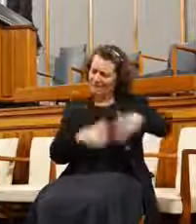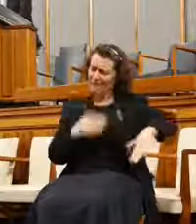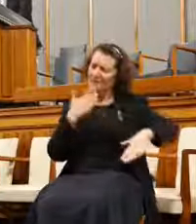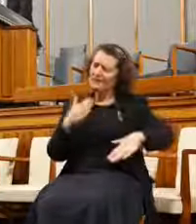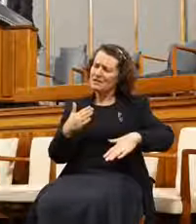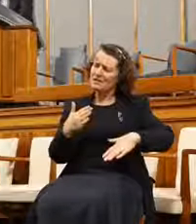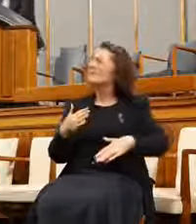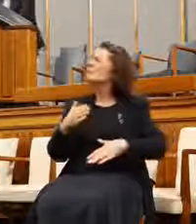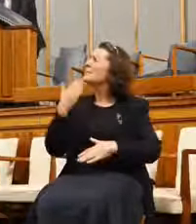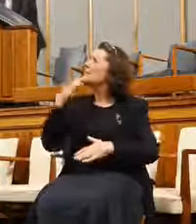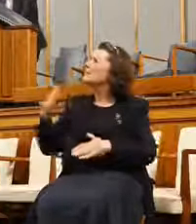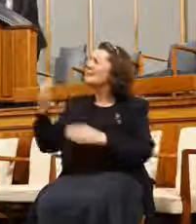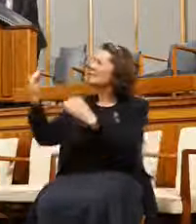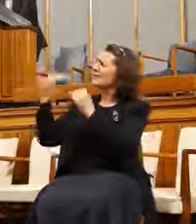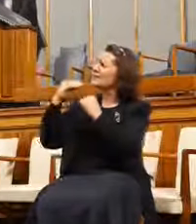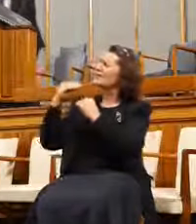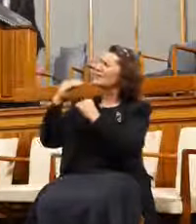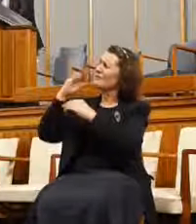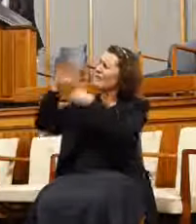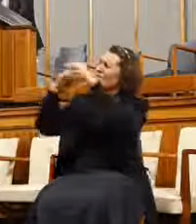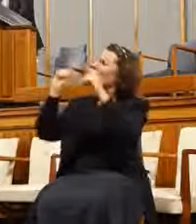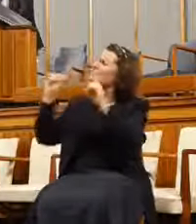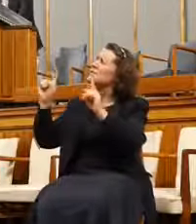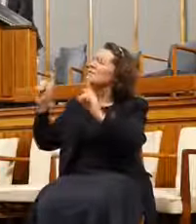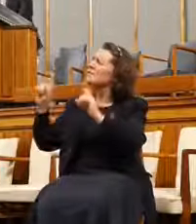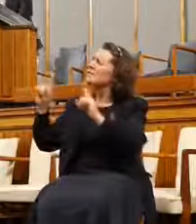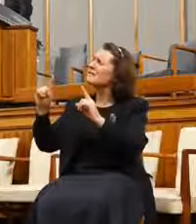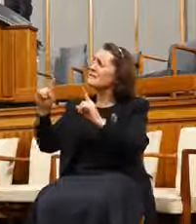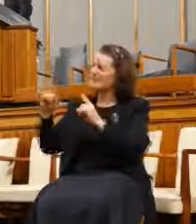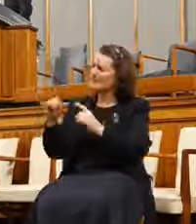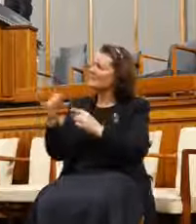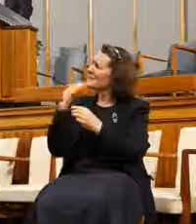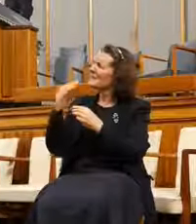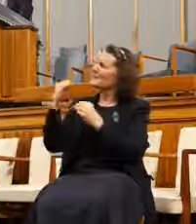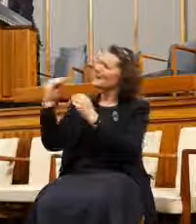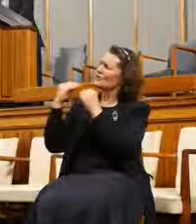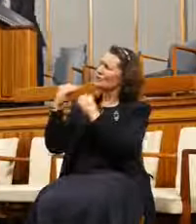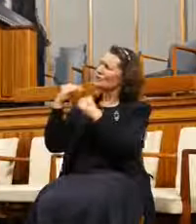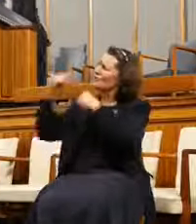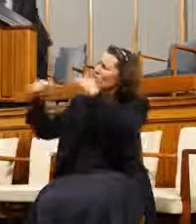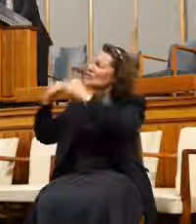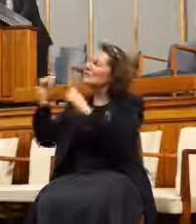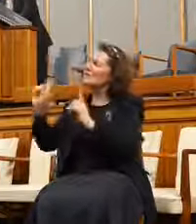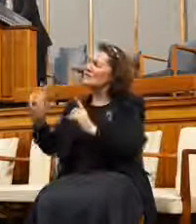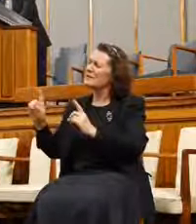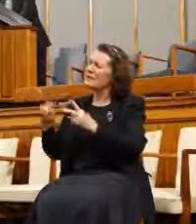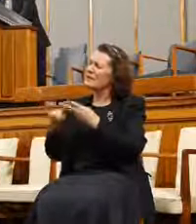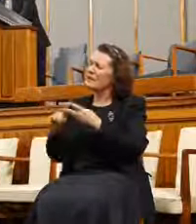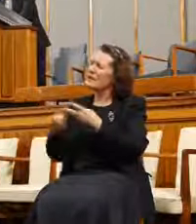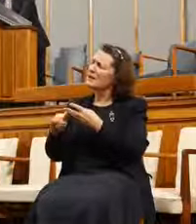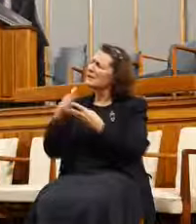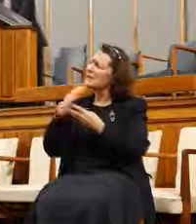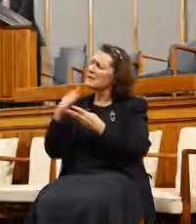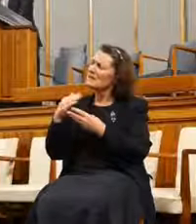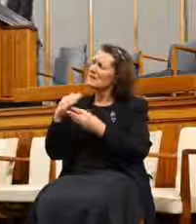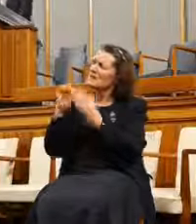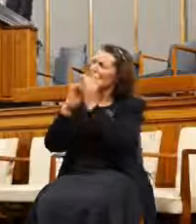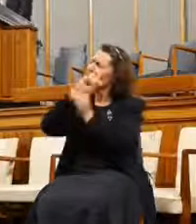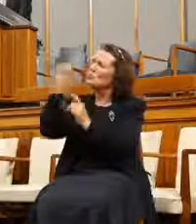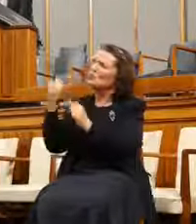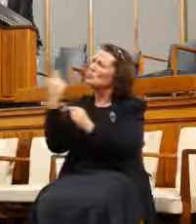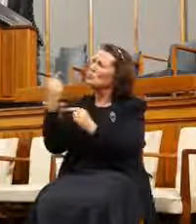eternity, and draw us to Christ, that he may be glorified in saved lives and